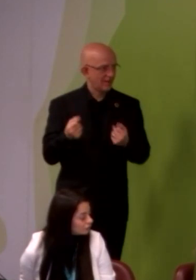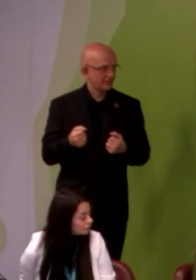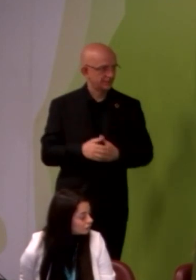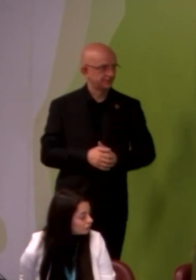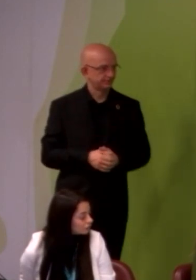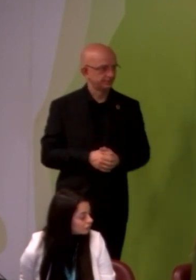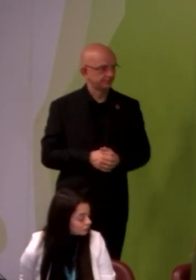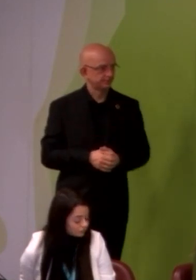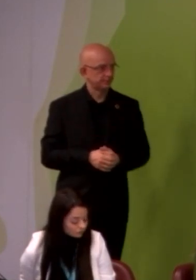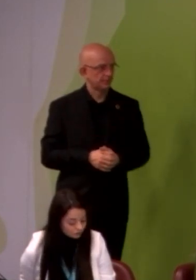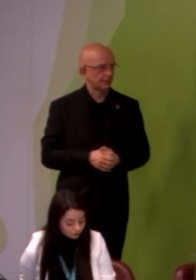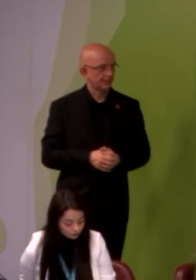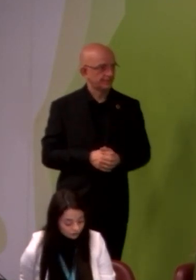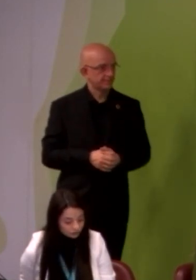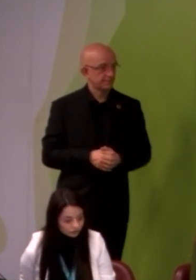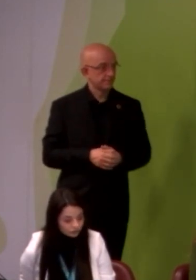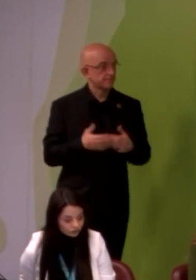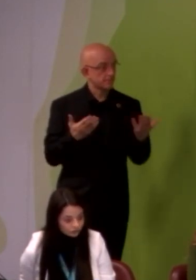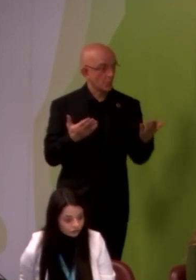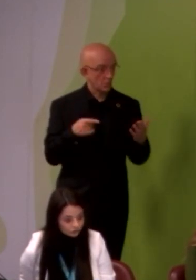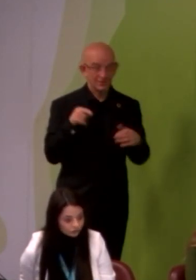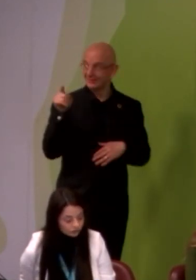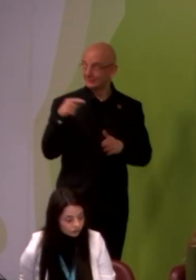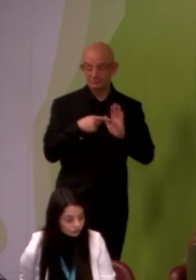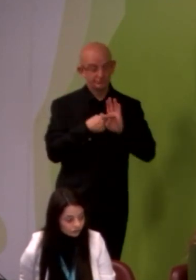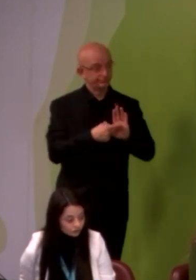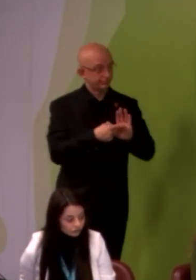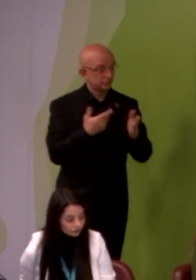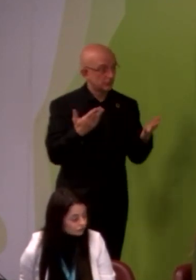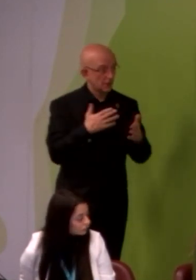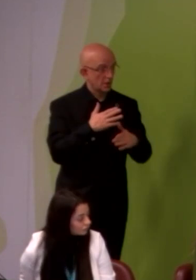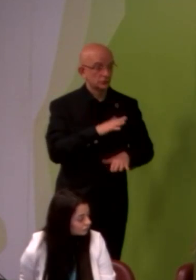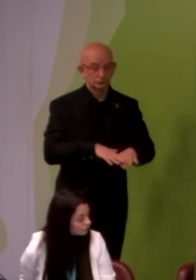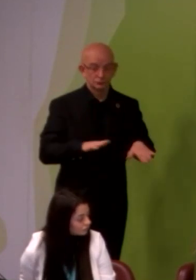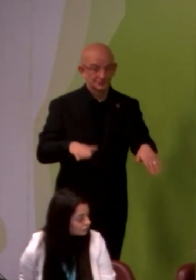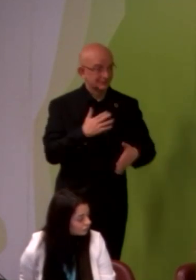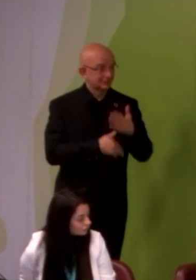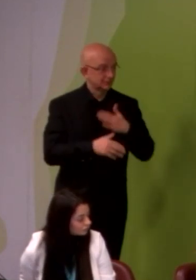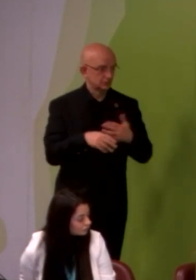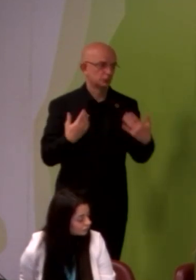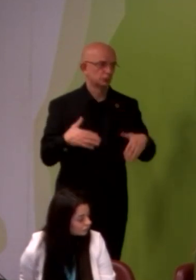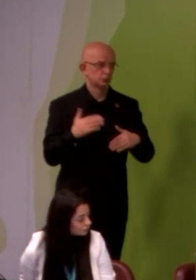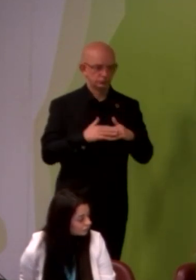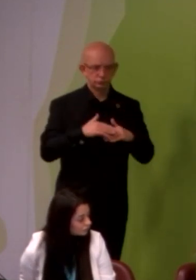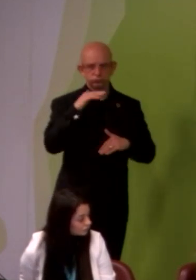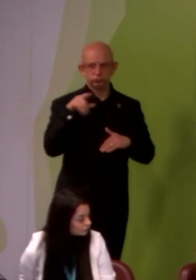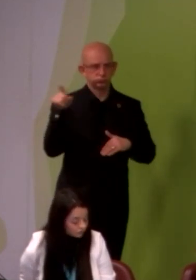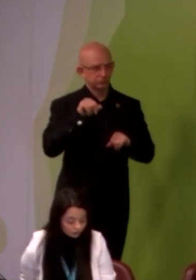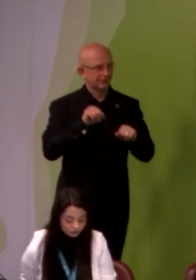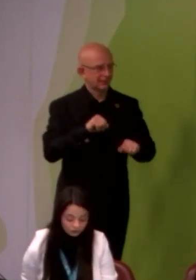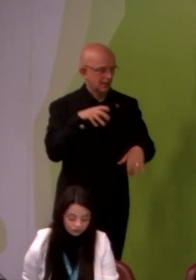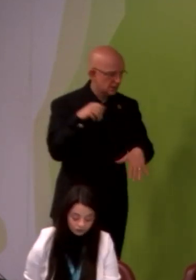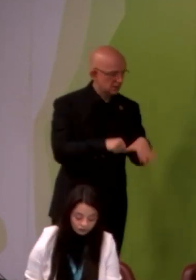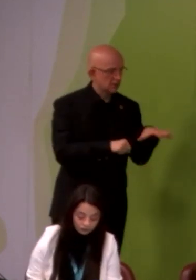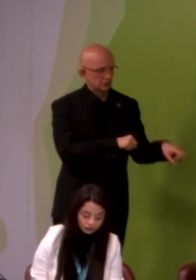it showed that children with disabilities are at a higher risk of exploitation, abuse, and neglect, with only 44%